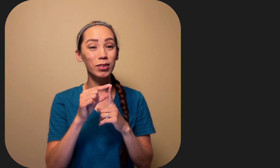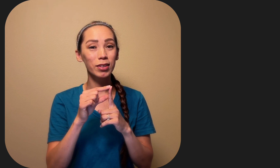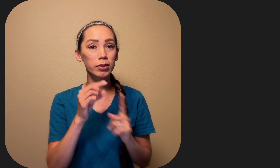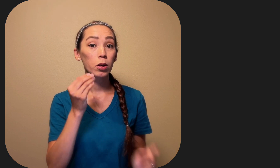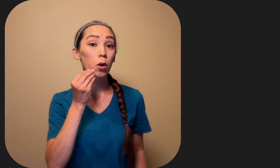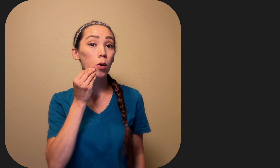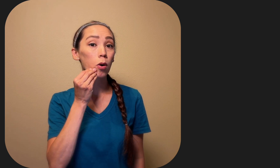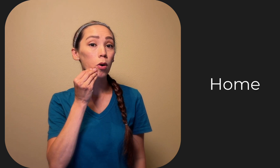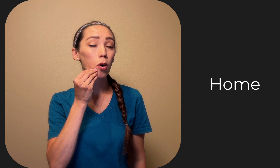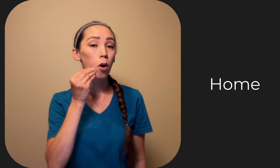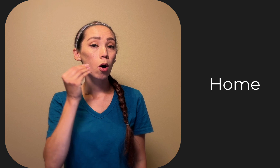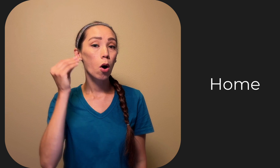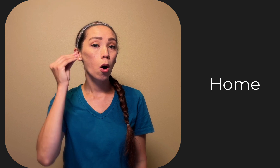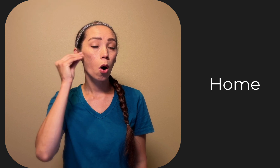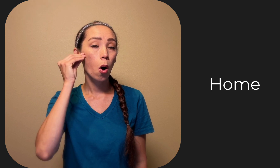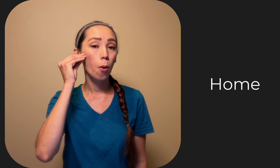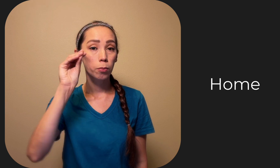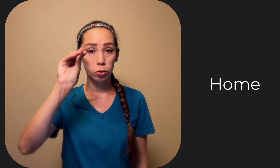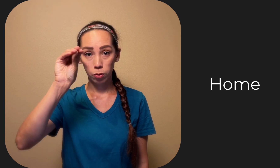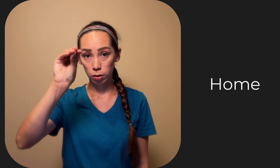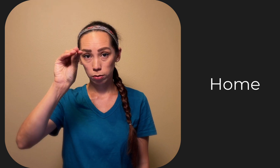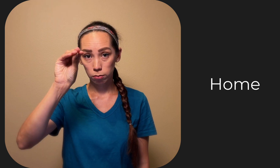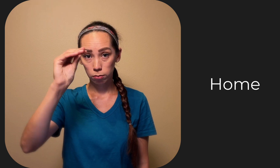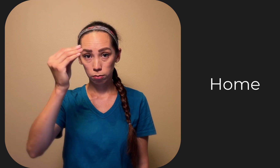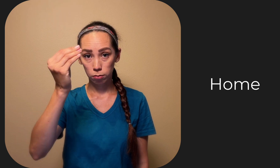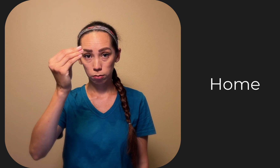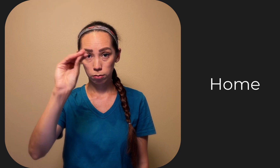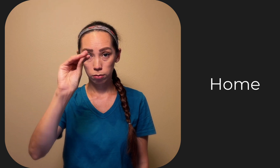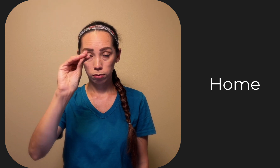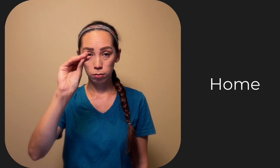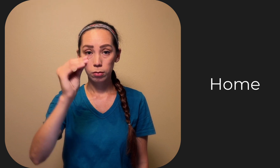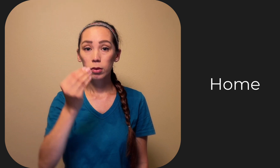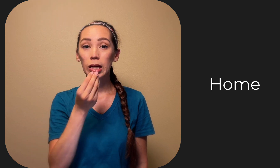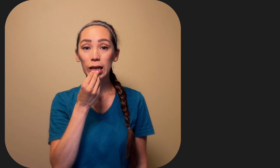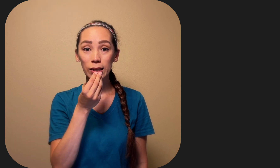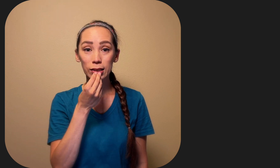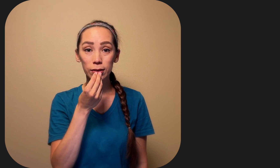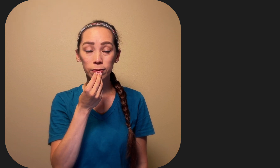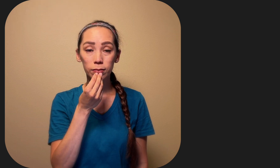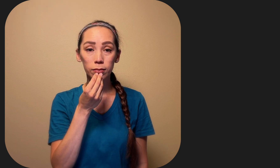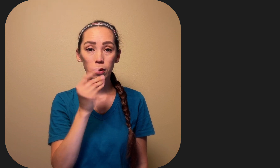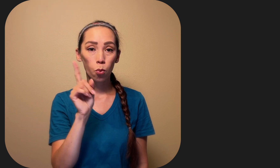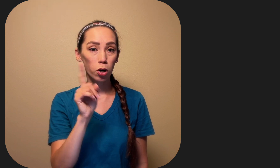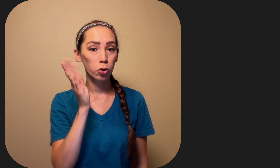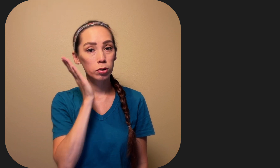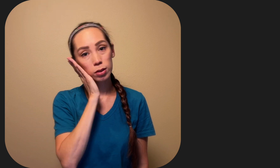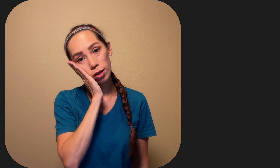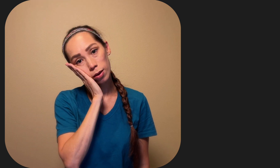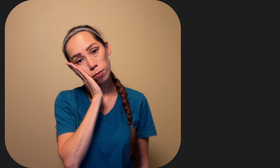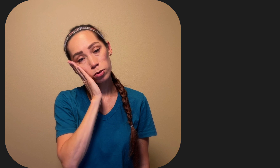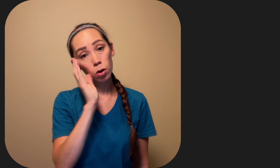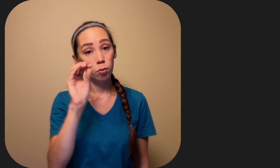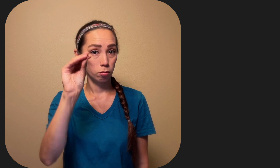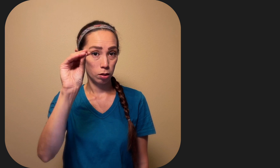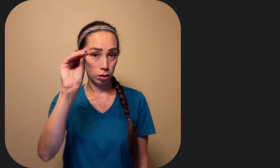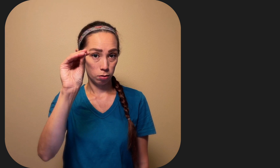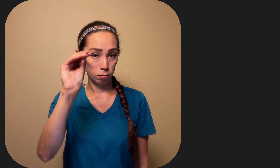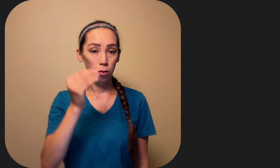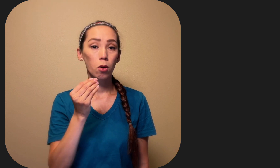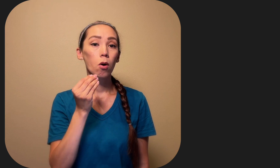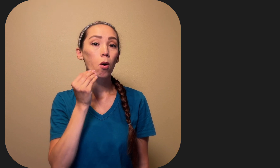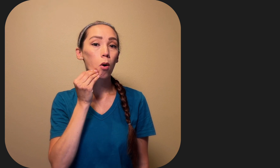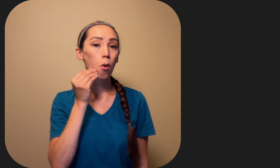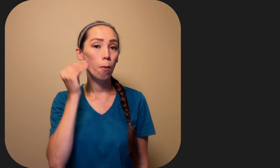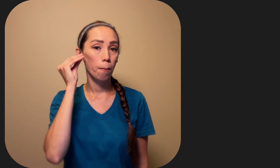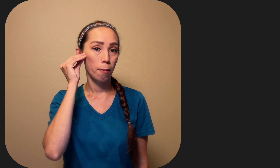Next is home. You're going to use this hand shape, and it's where you eat and where you sleep. So you just keep this